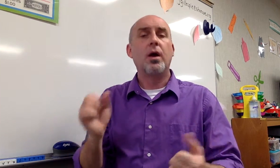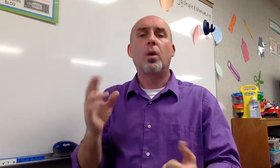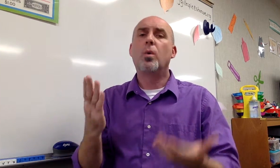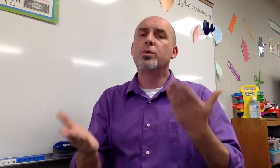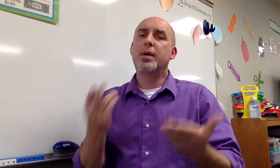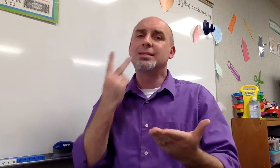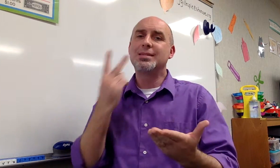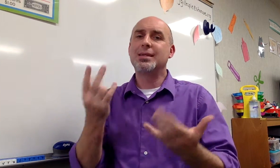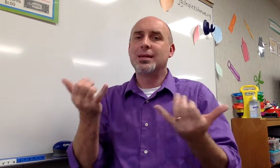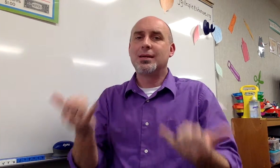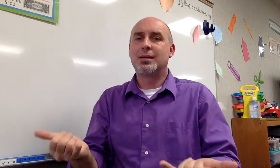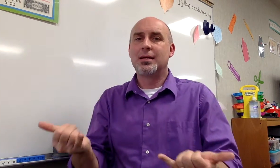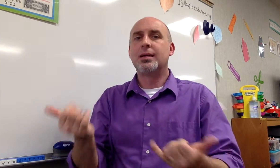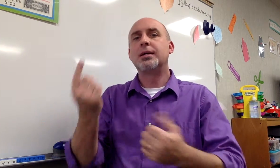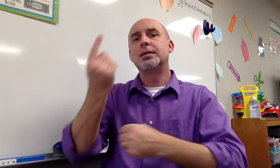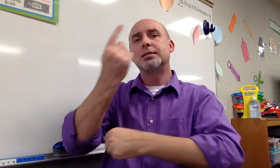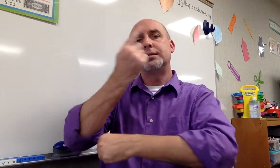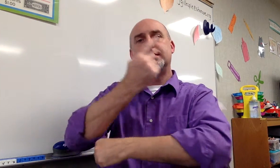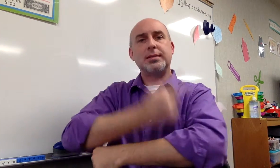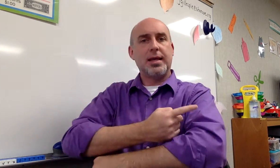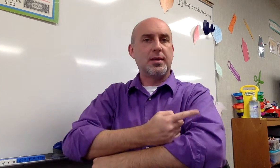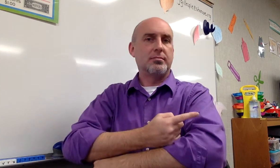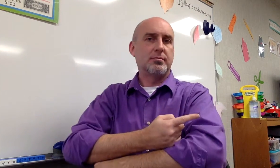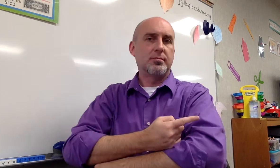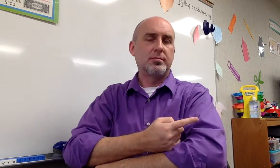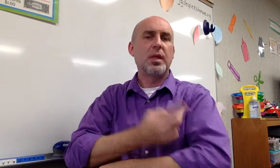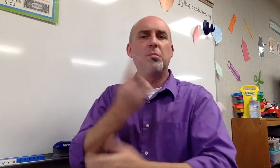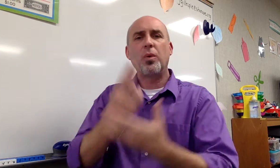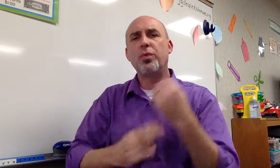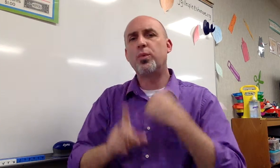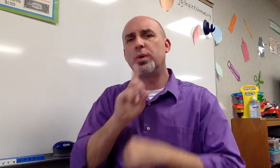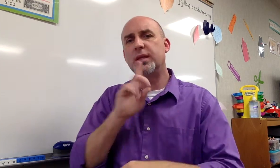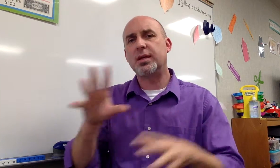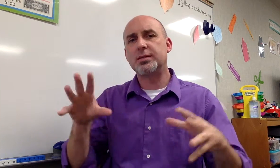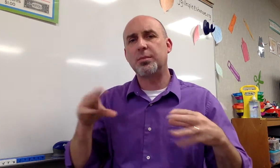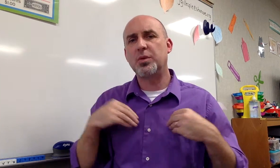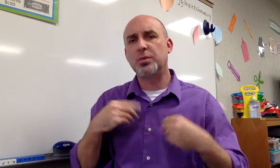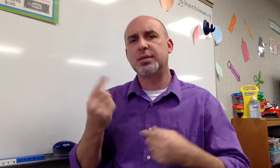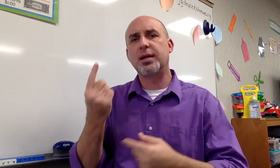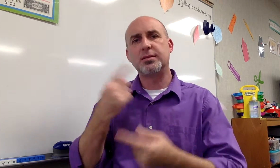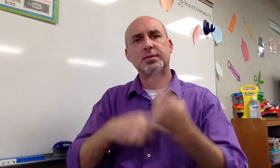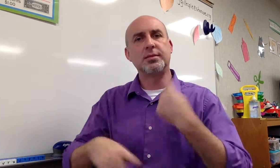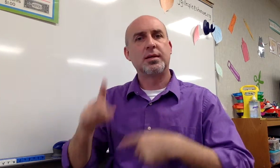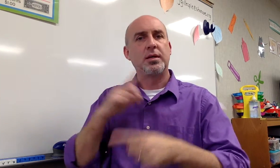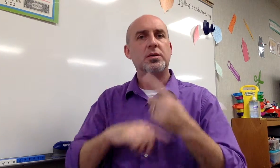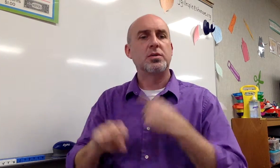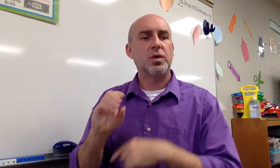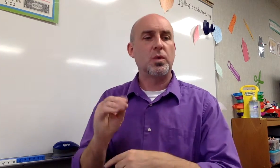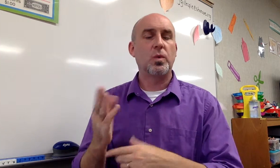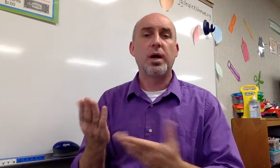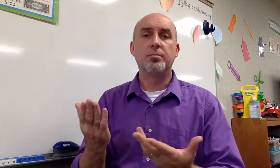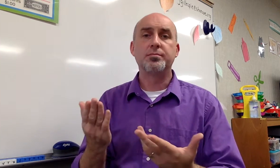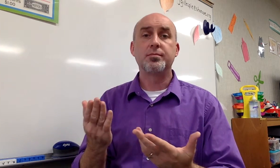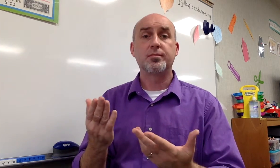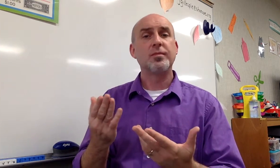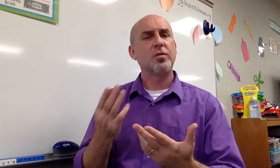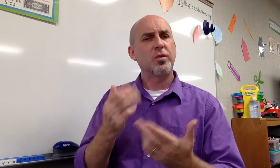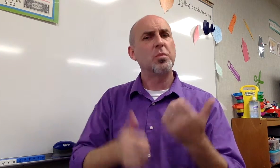or you might see today. And both are really acceptable signs. So for